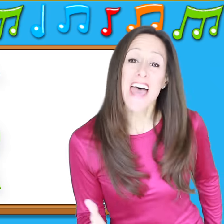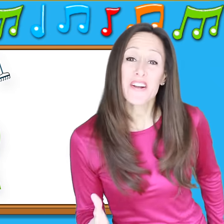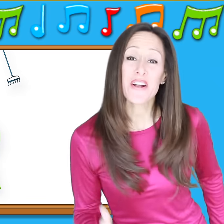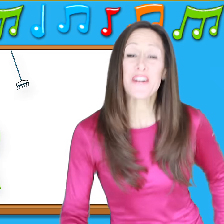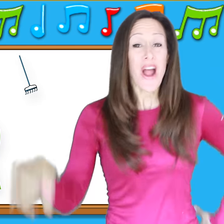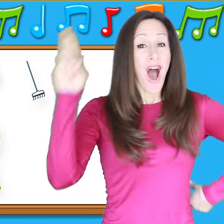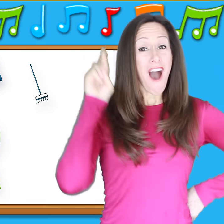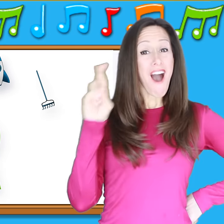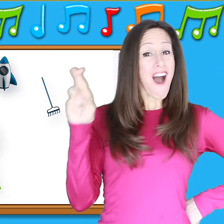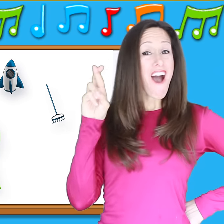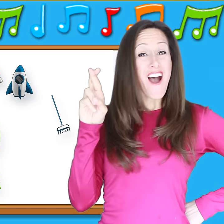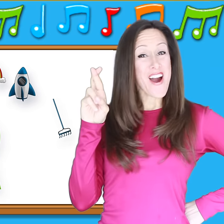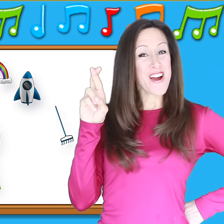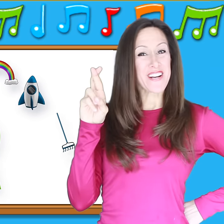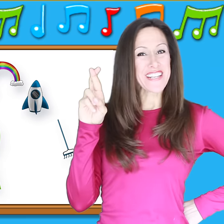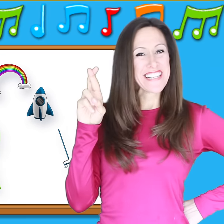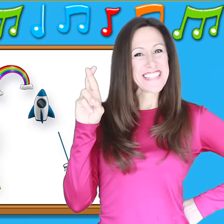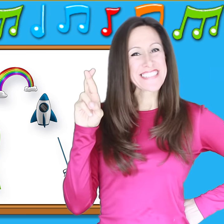Letter R.